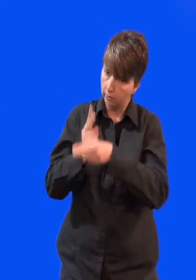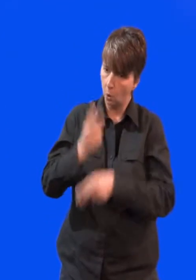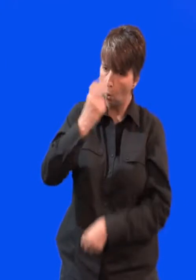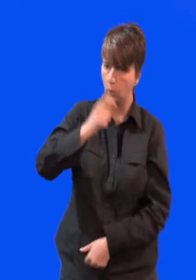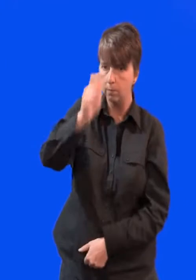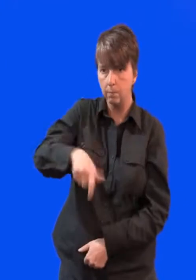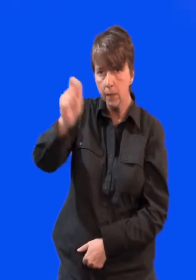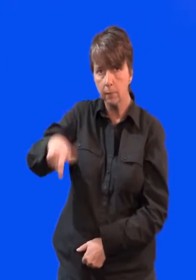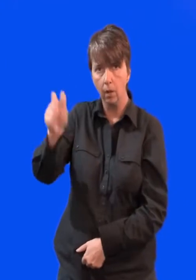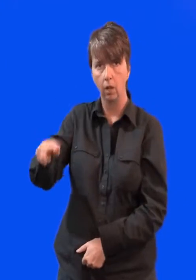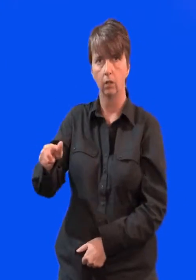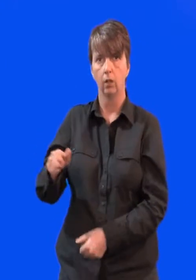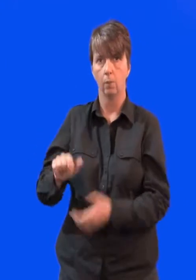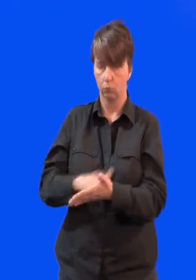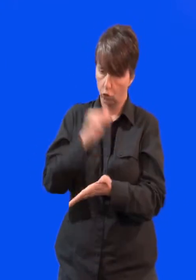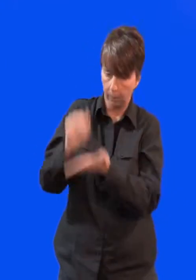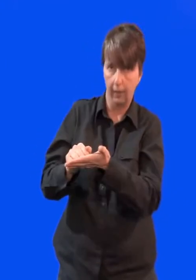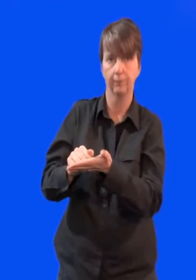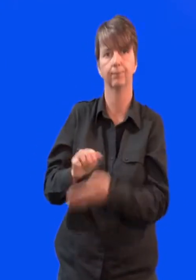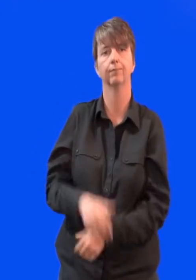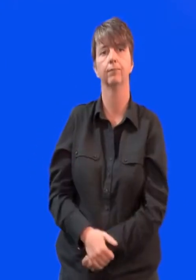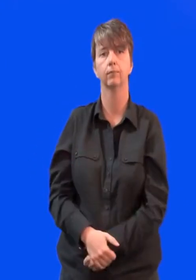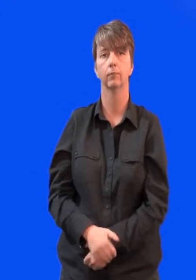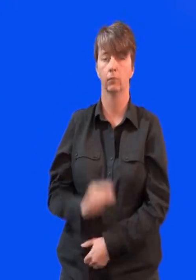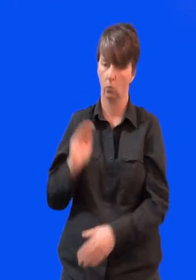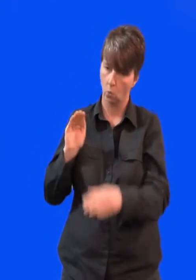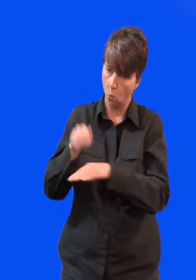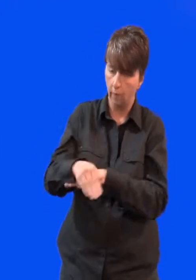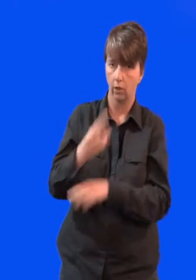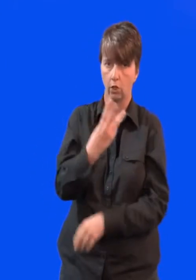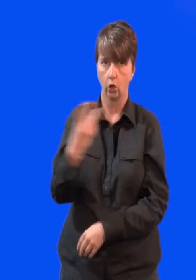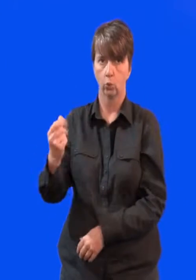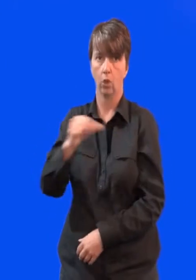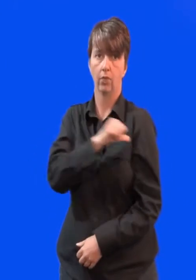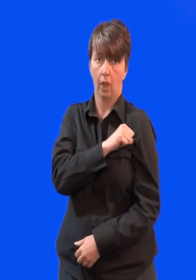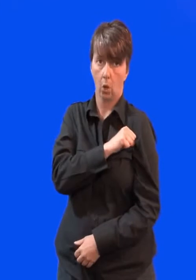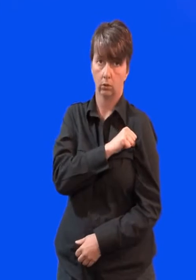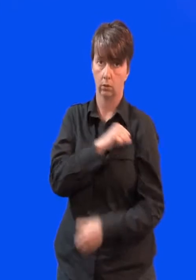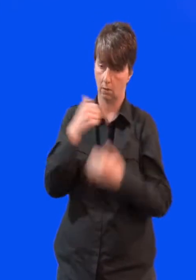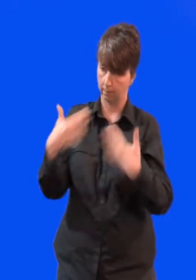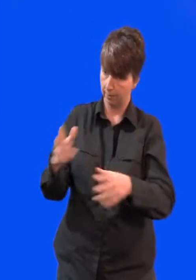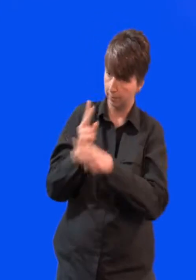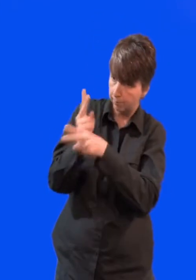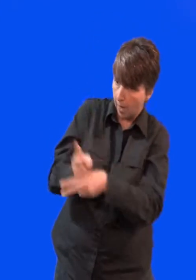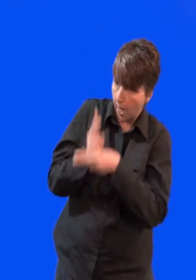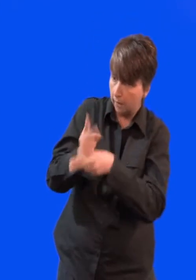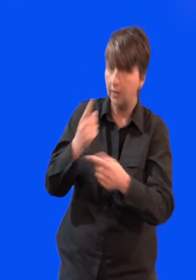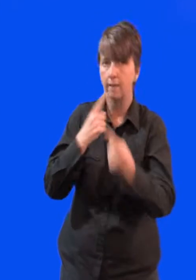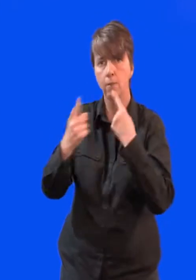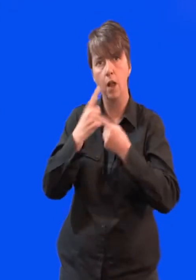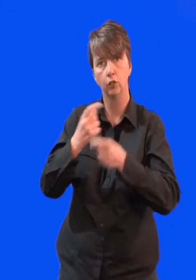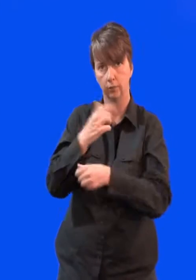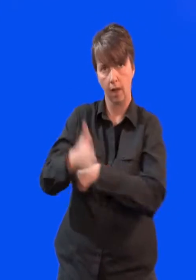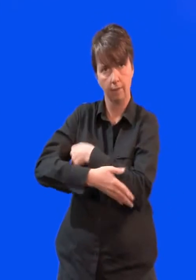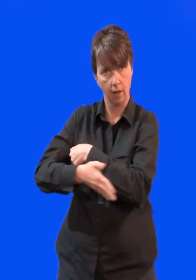Old people to be properly looked after. Our council helped over 31,000 people get social care services, information and advice. Our